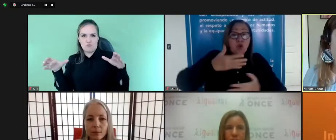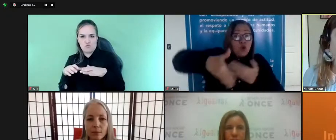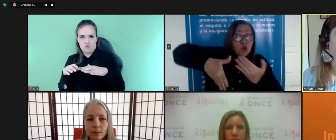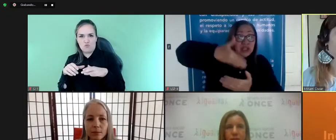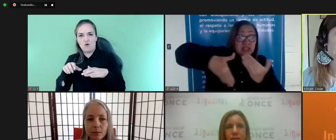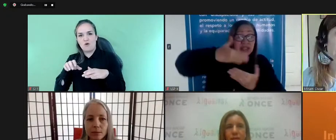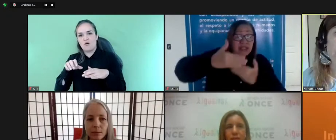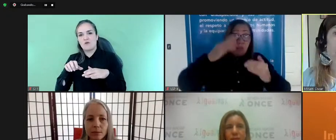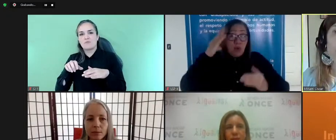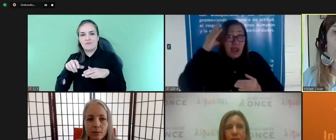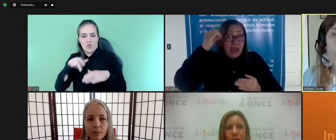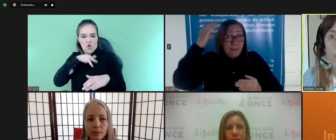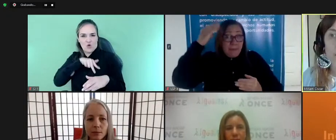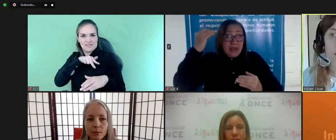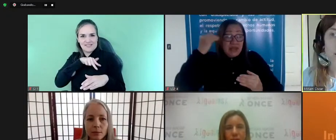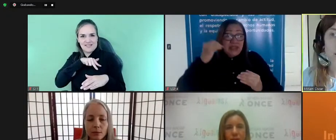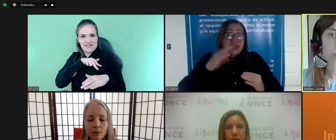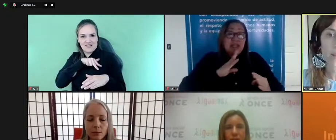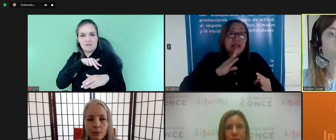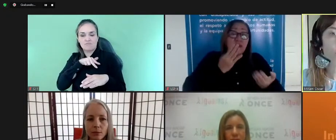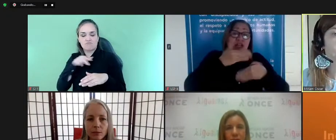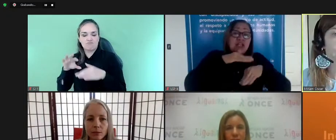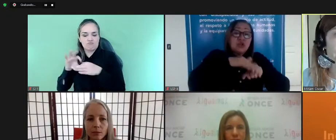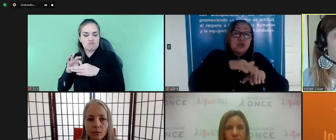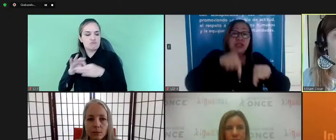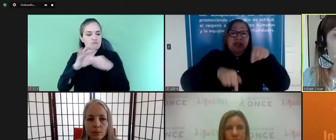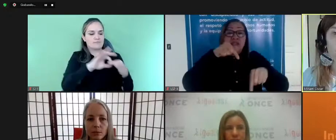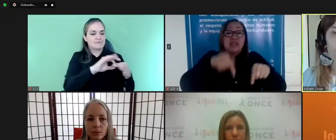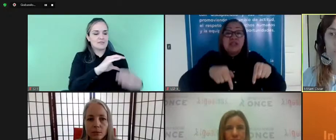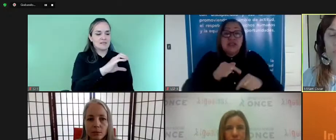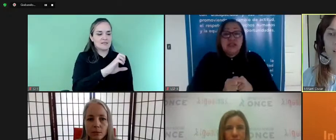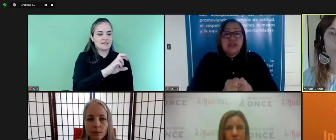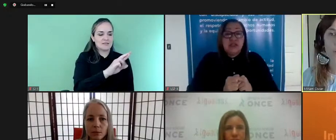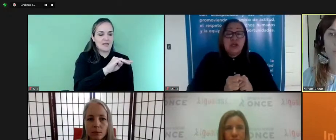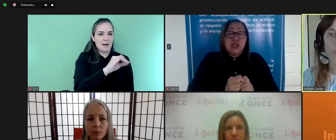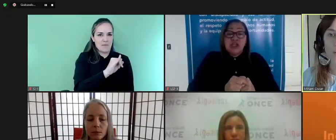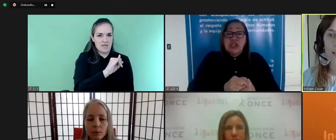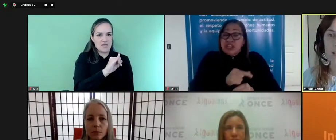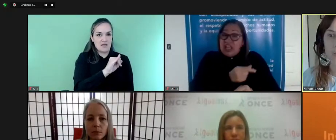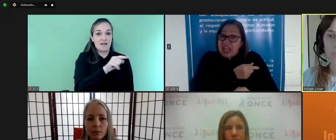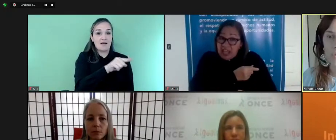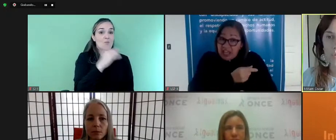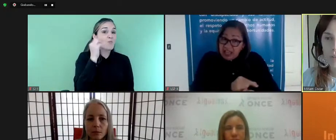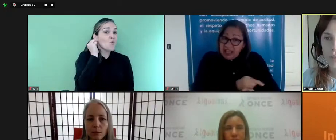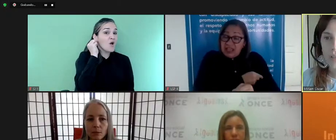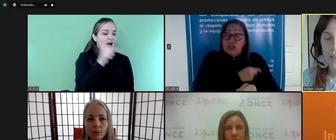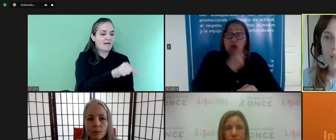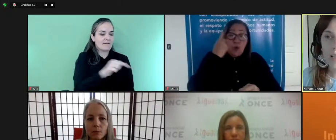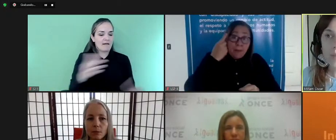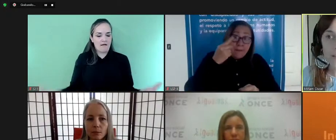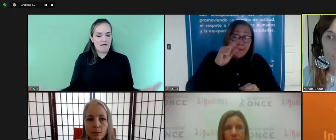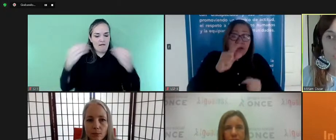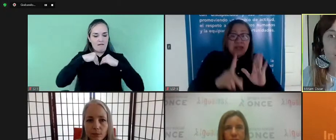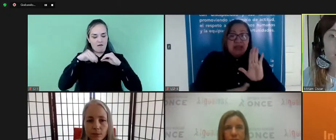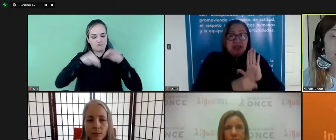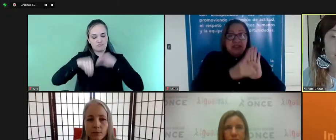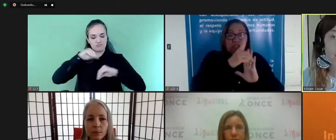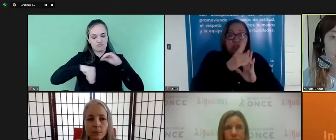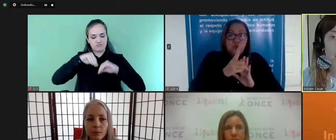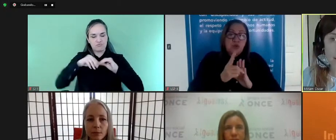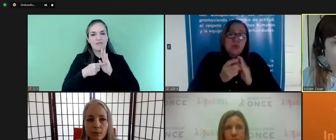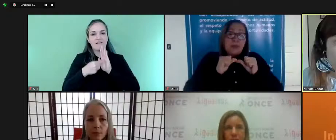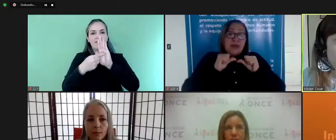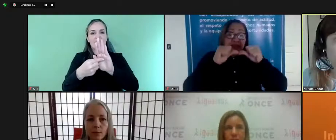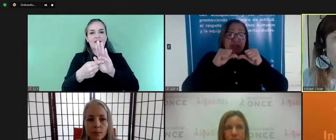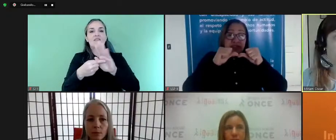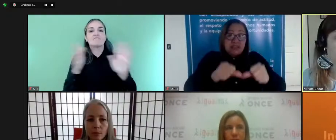to promote exchange of experiences and promote the inclusion of disabilities with a gender perspective in the cooperation for